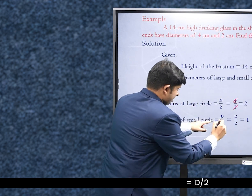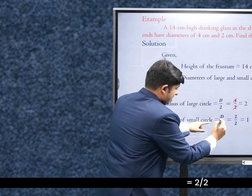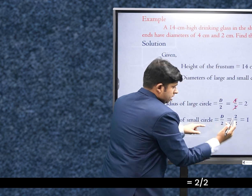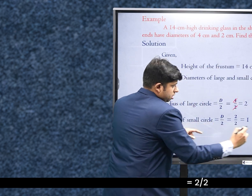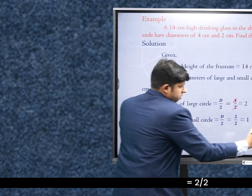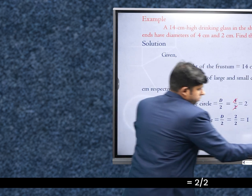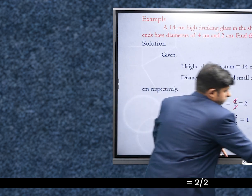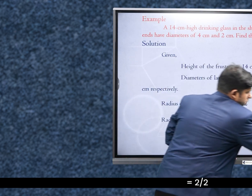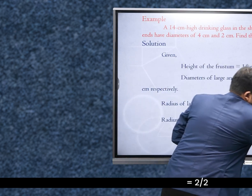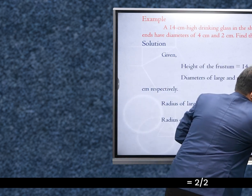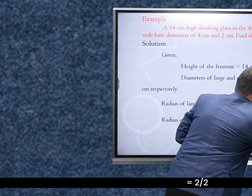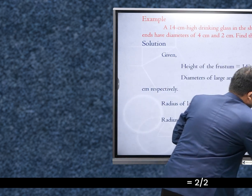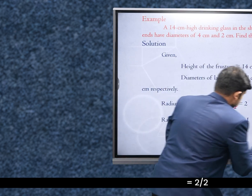that is 2 by 2.